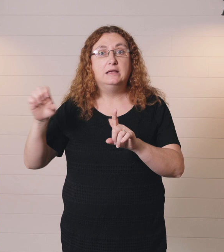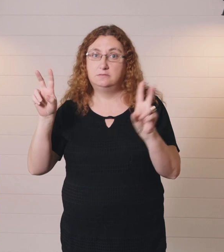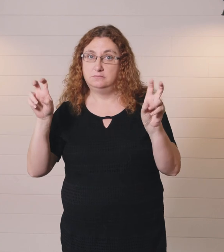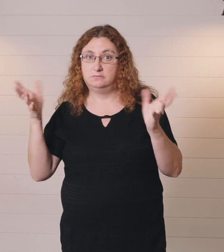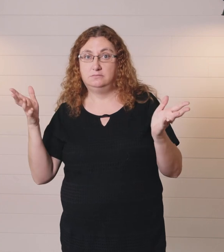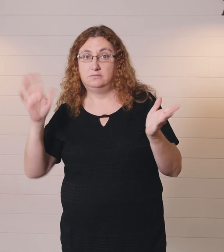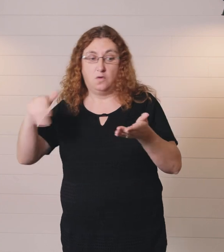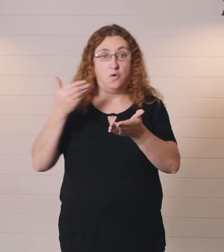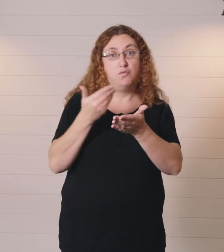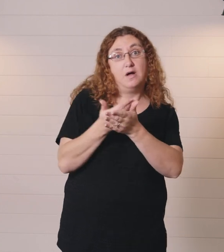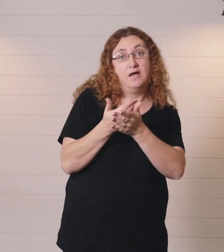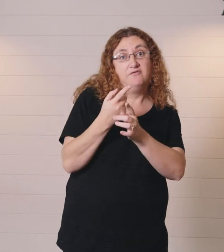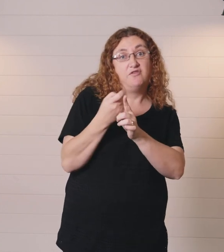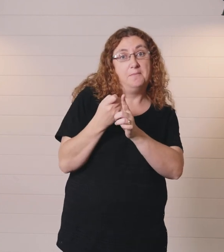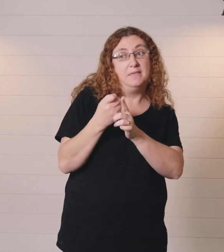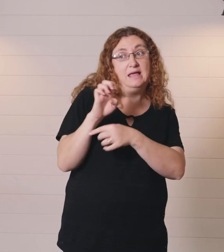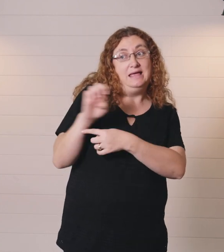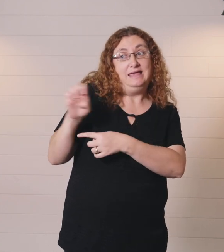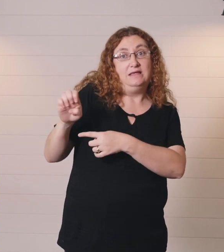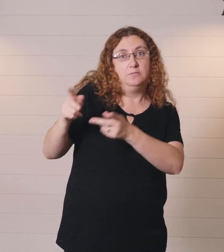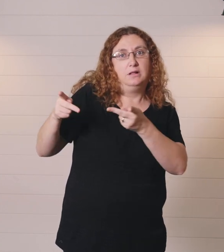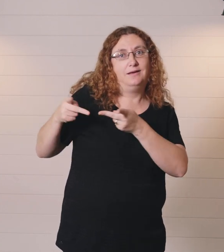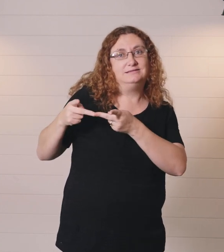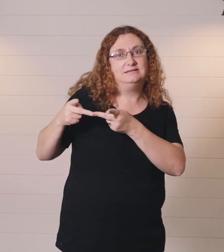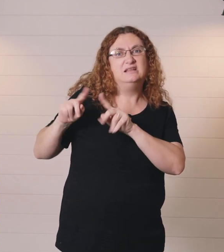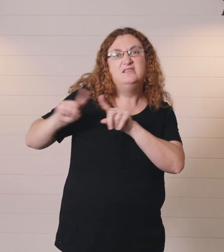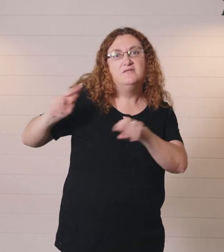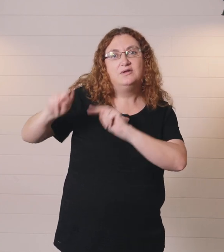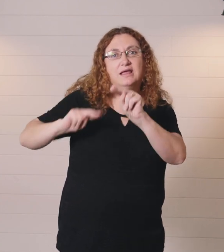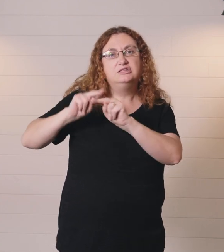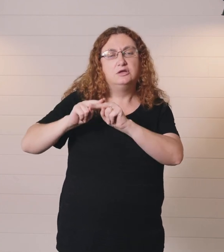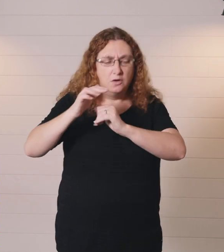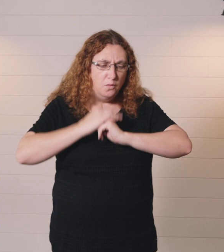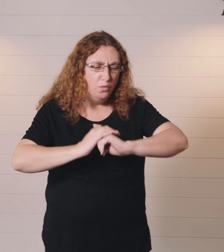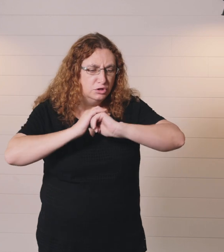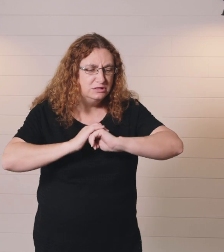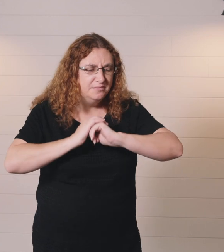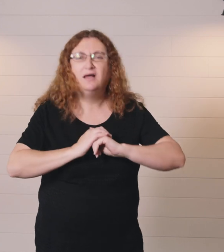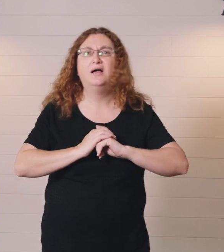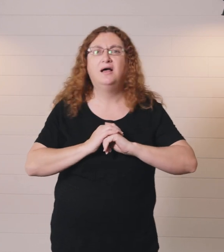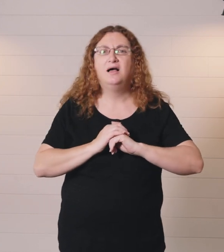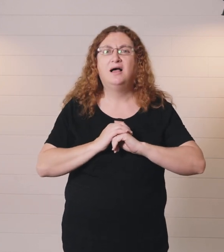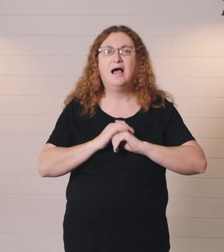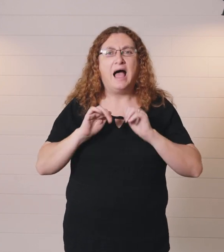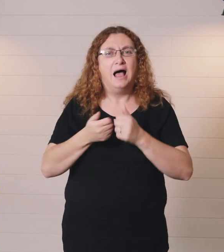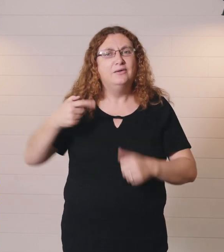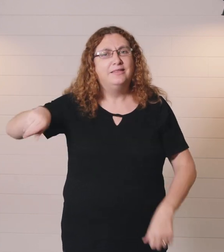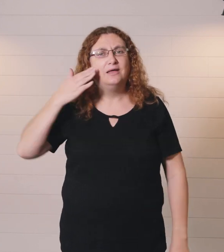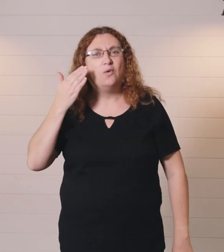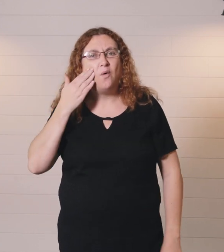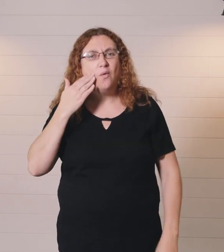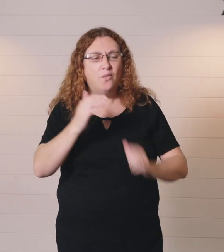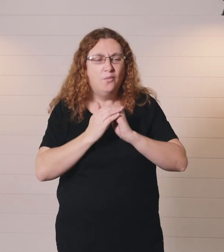magi, who arrived from an eastern nation to worship the newborn king. Where did that knowledge